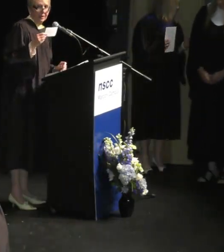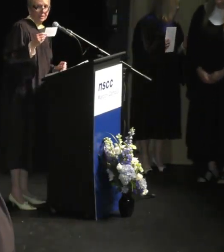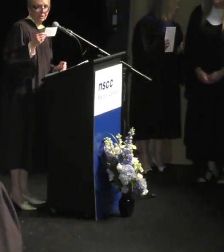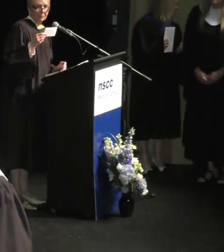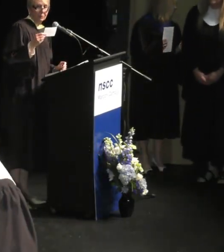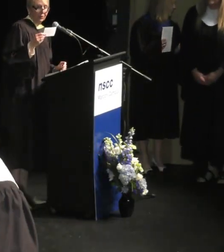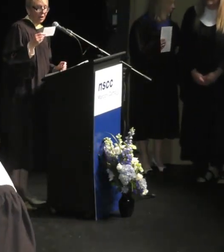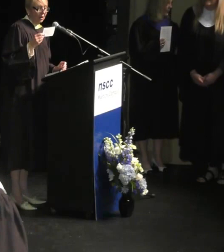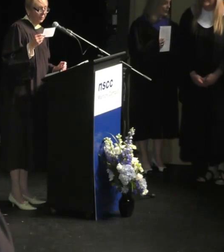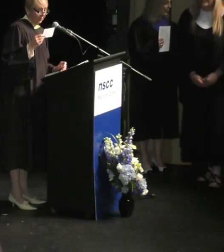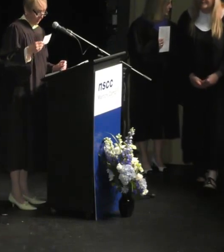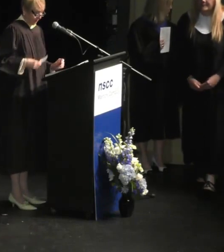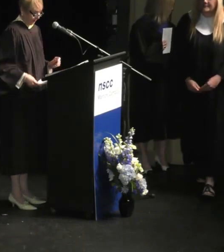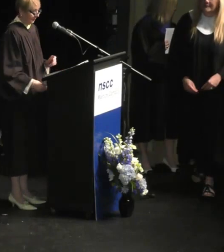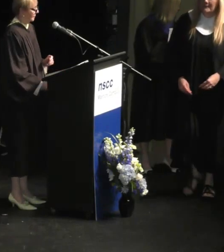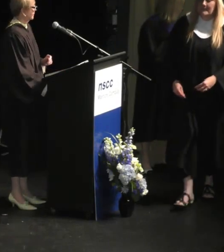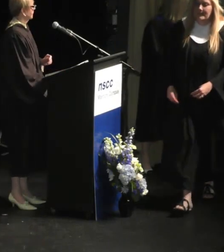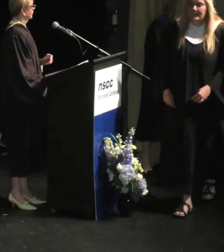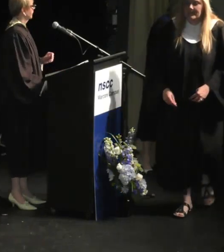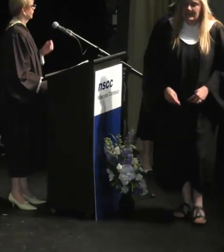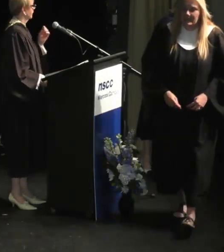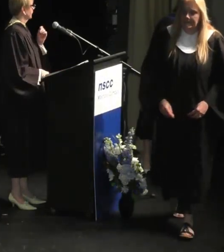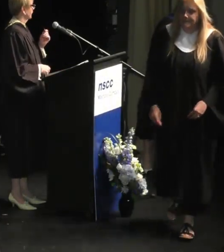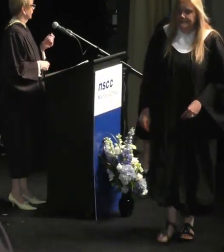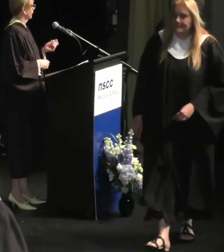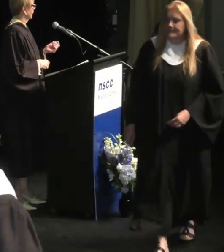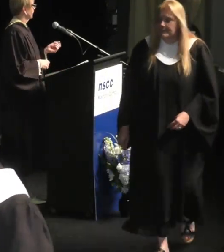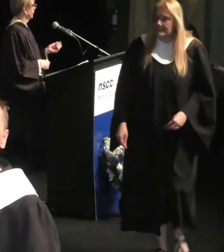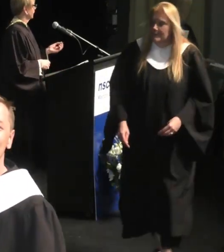Barbara Eastman with honors.